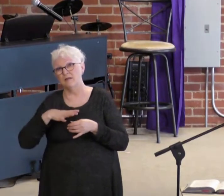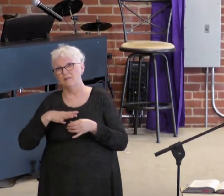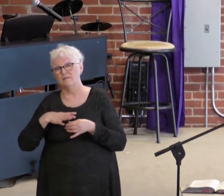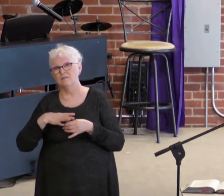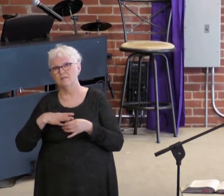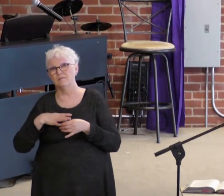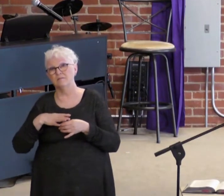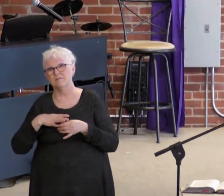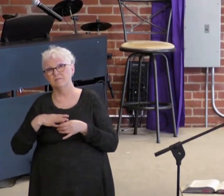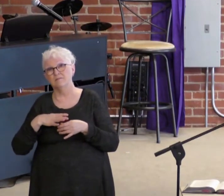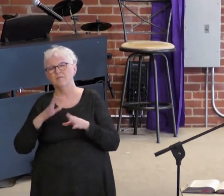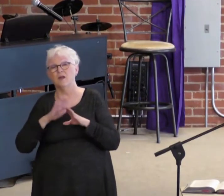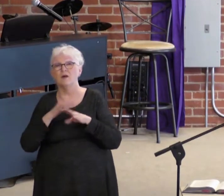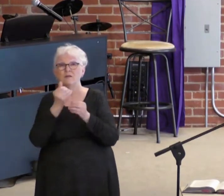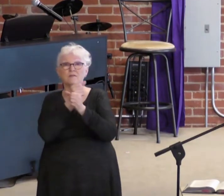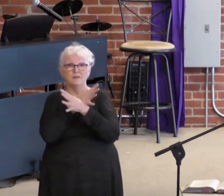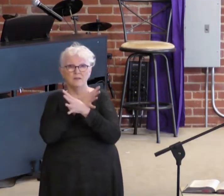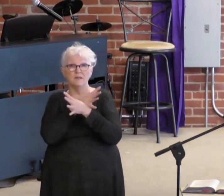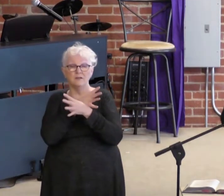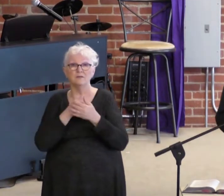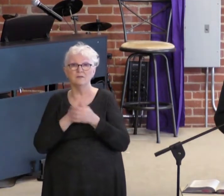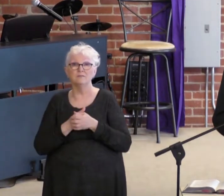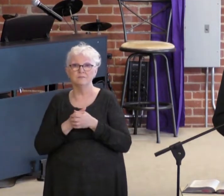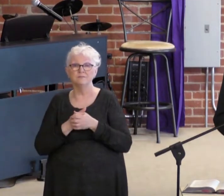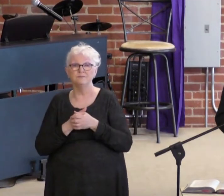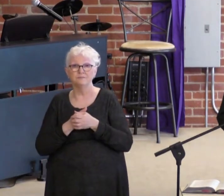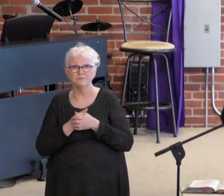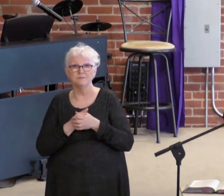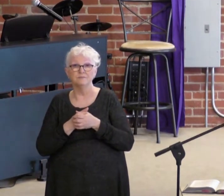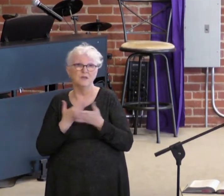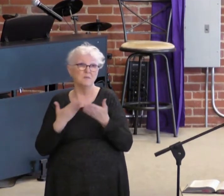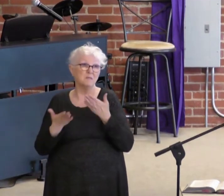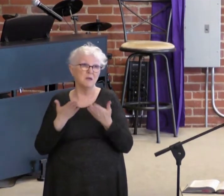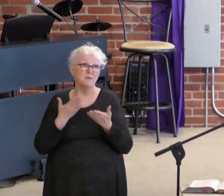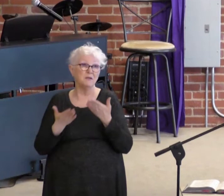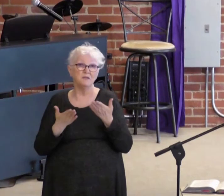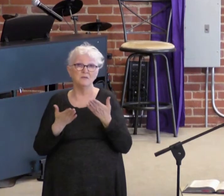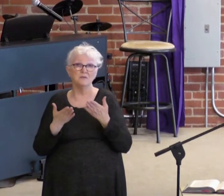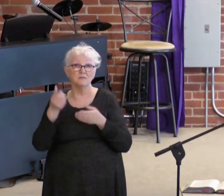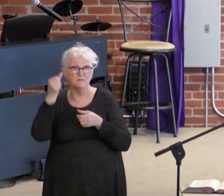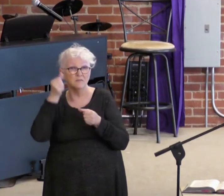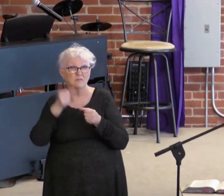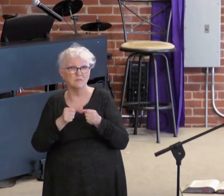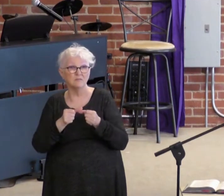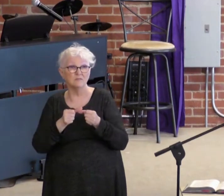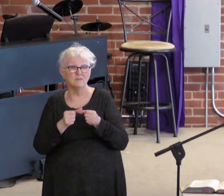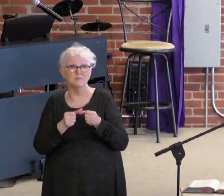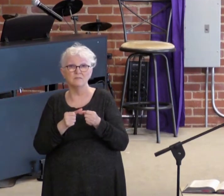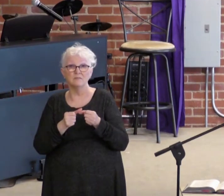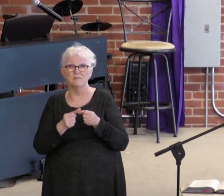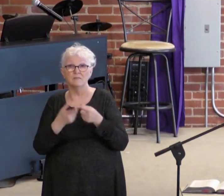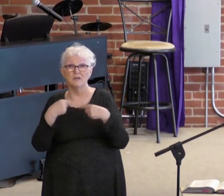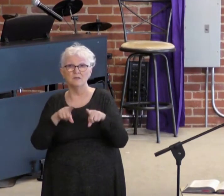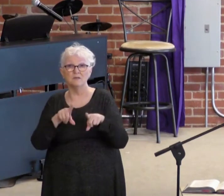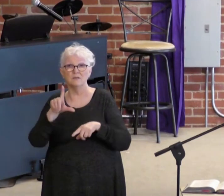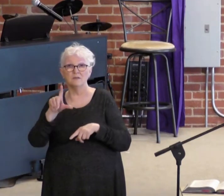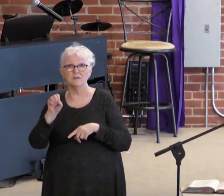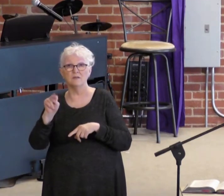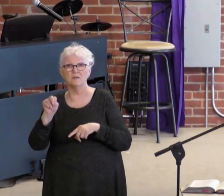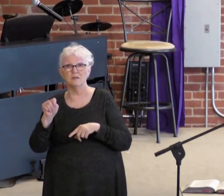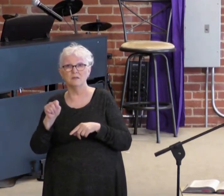video, and you might remember him. It was, I don't know the exact date. That was during Lent also, wasn't it? Or